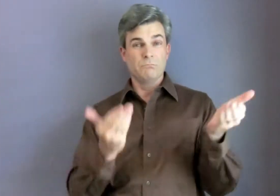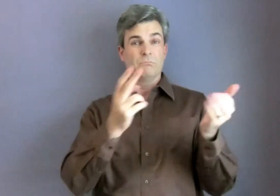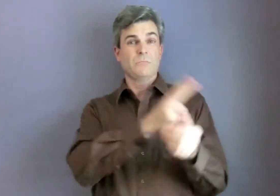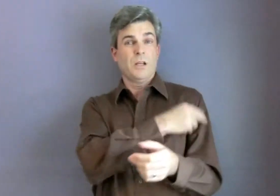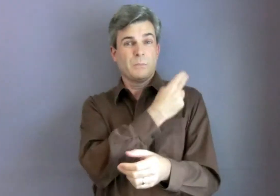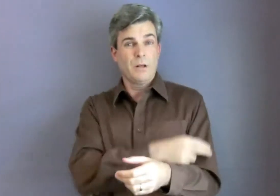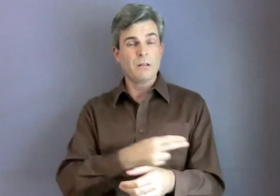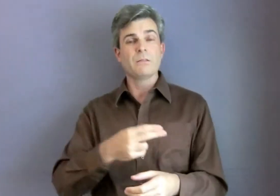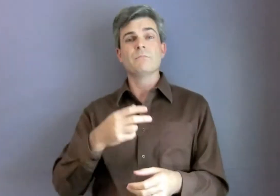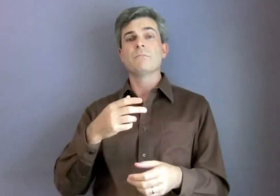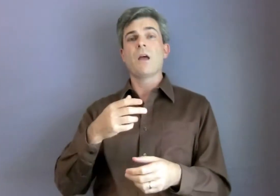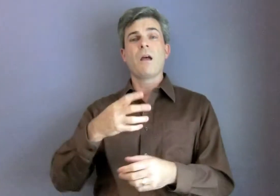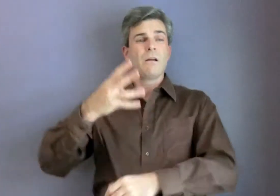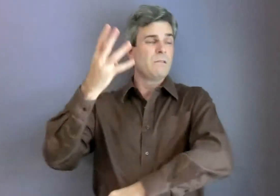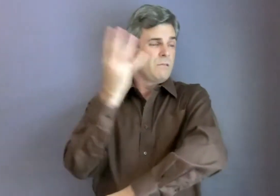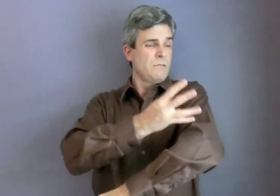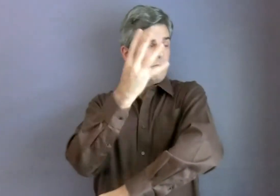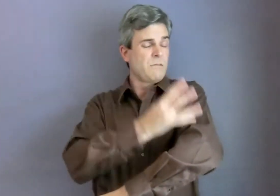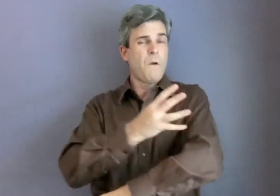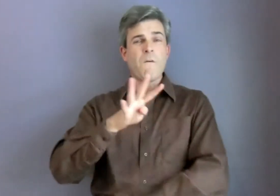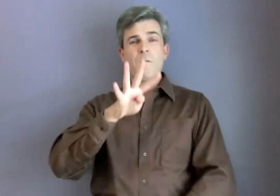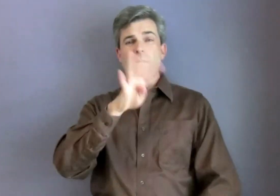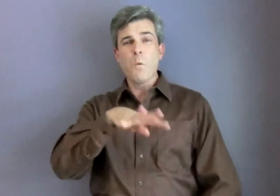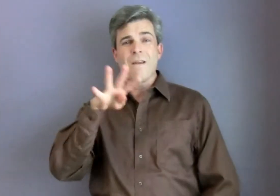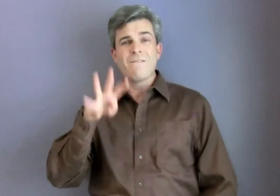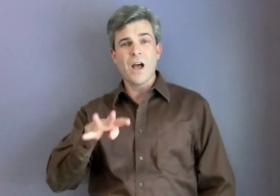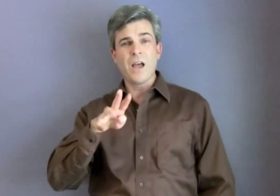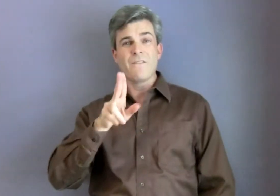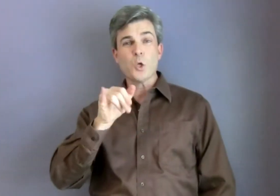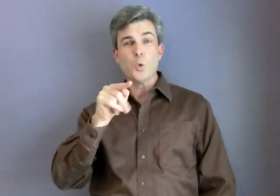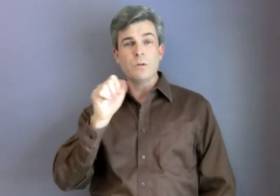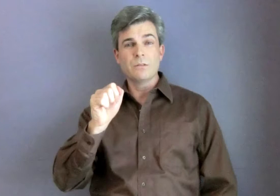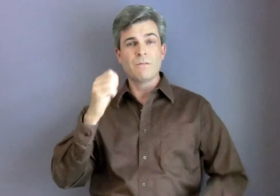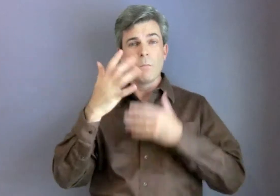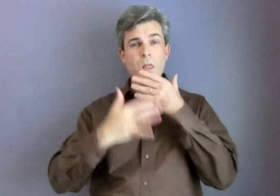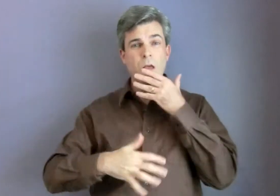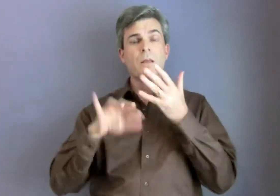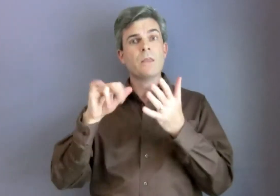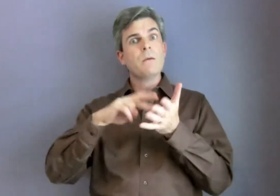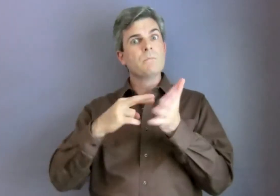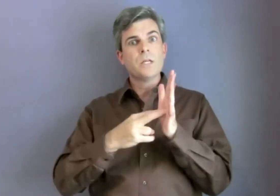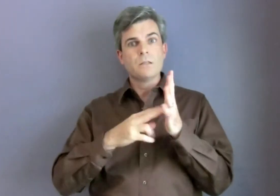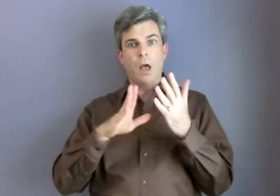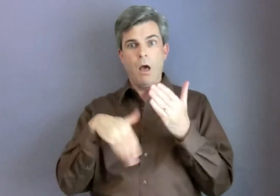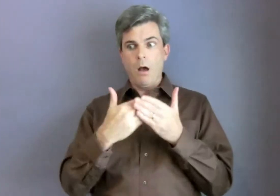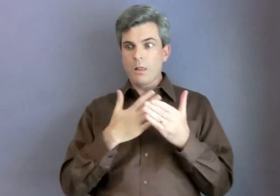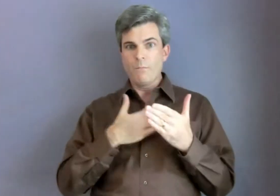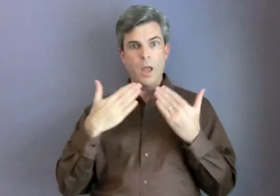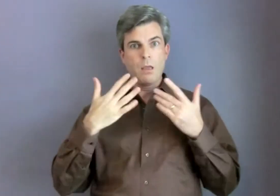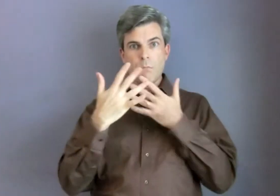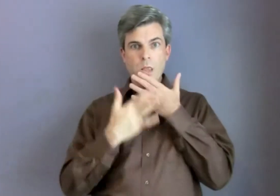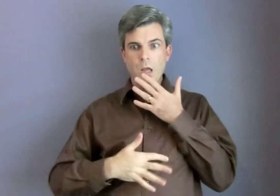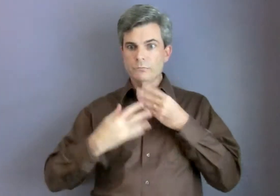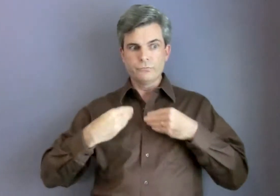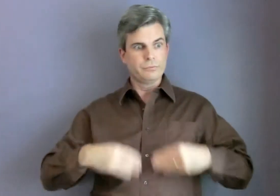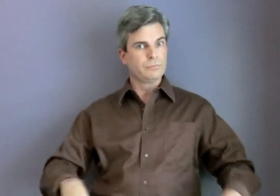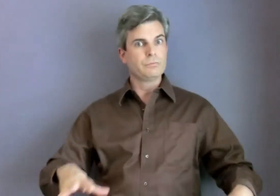means 4 replacements of all the blood in me before they're able to stanch the flow. I'm put on full life support, and I have a